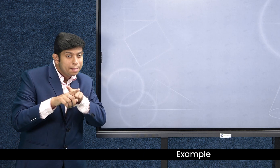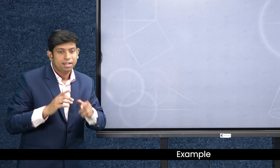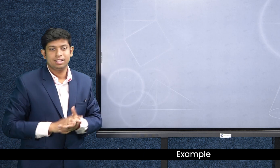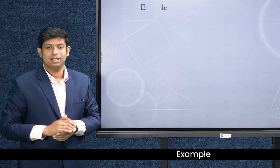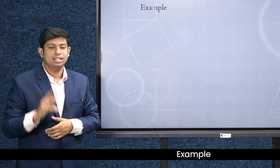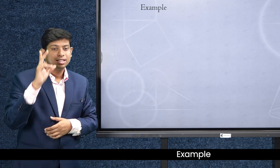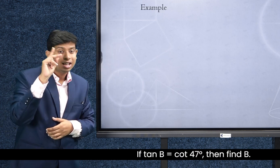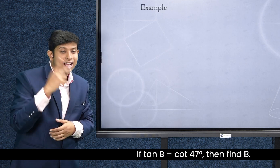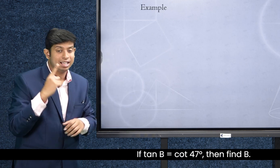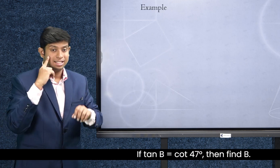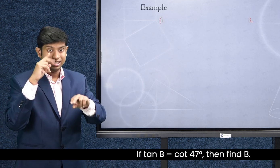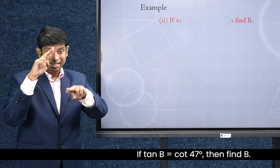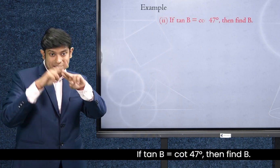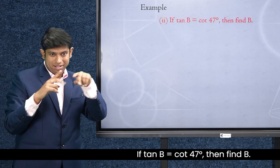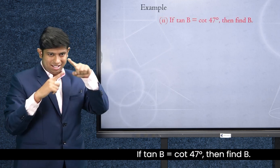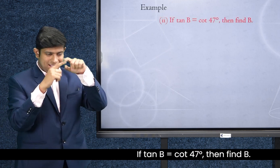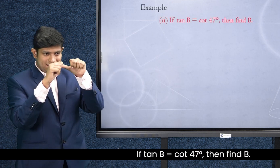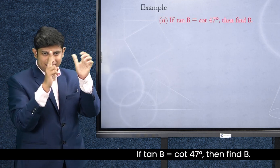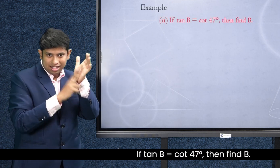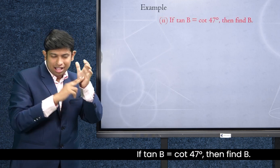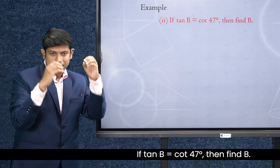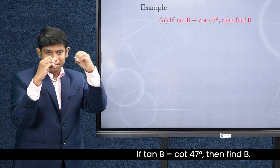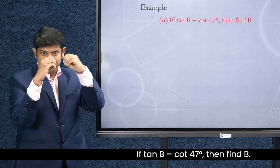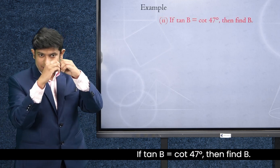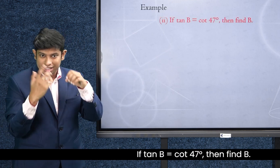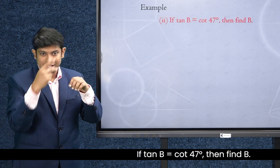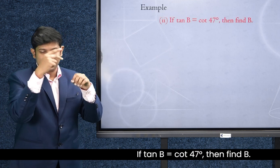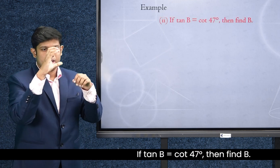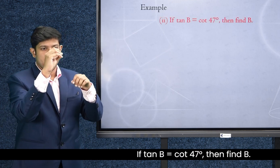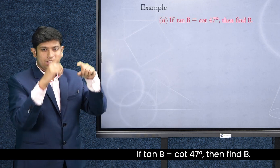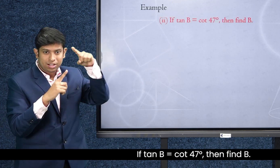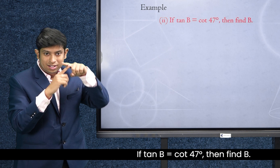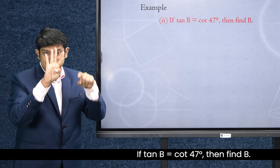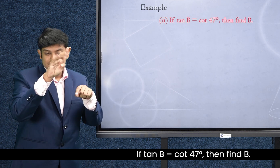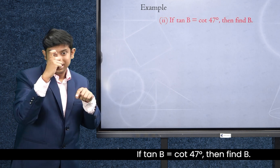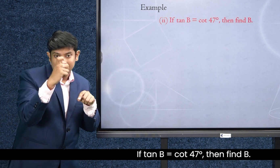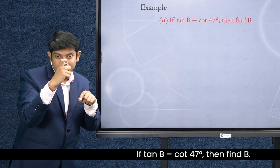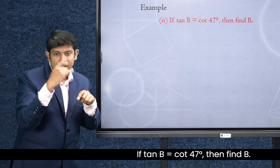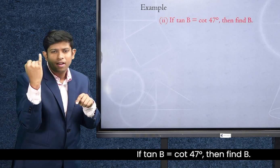Example: if tan B is equal to cot 47 degrees, then find B.